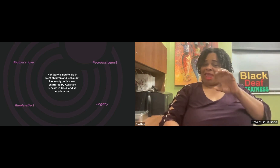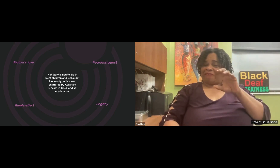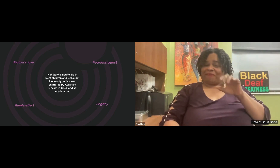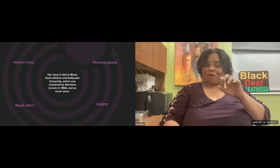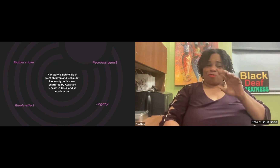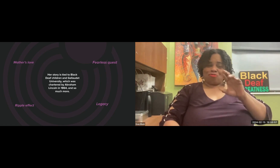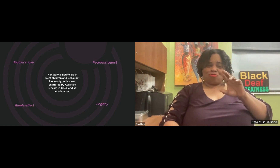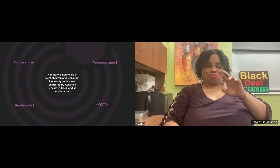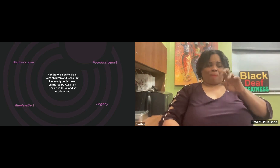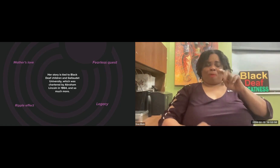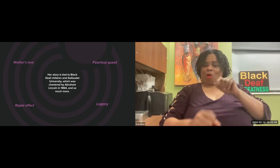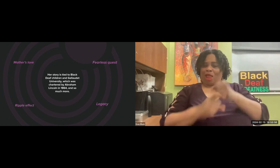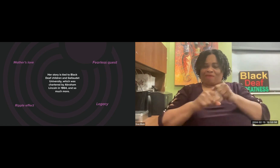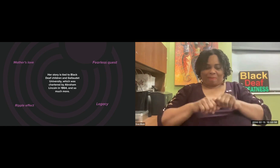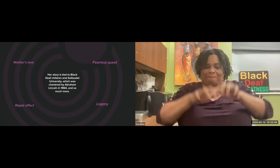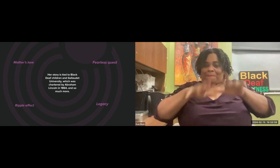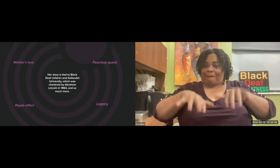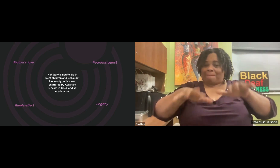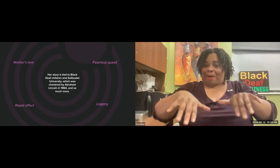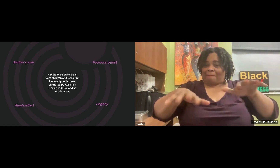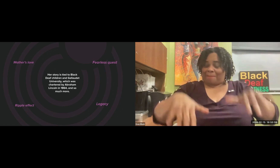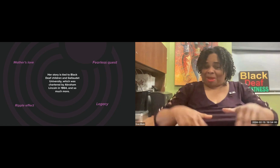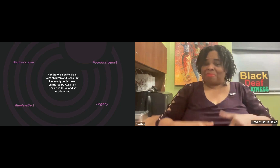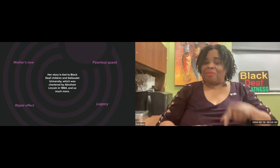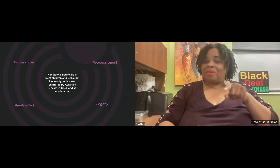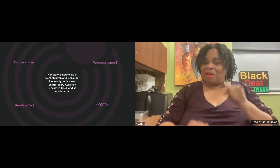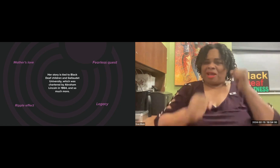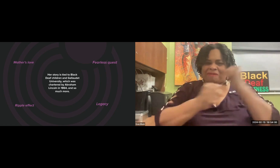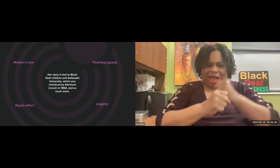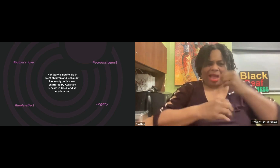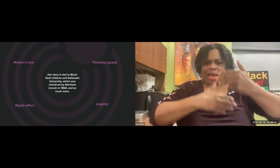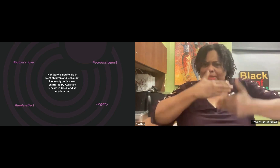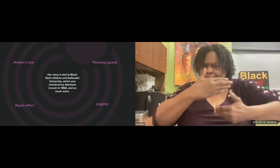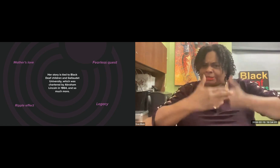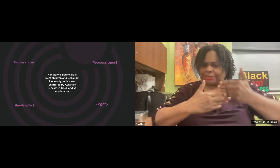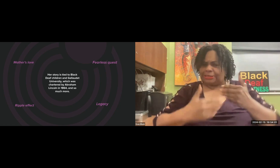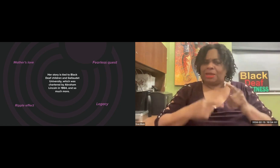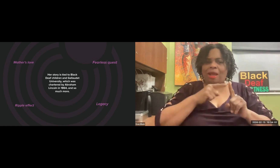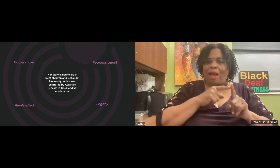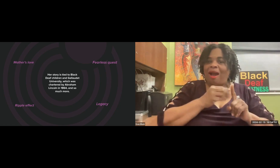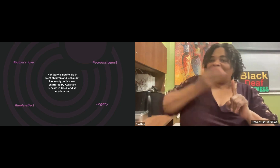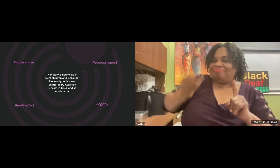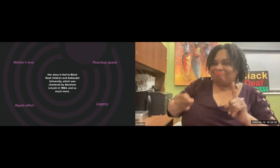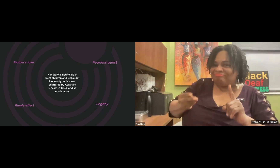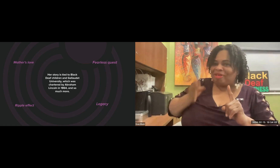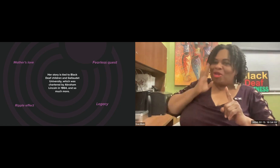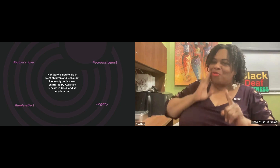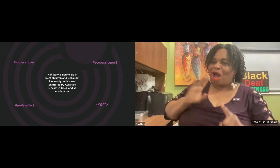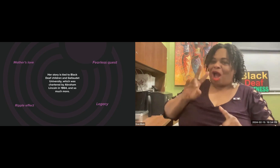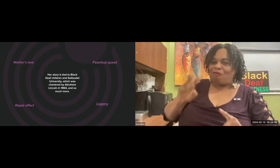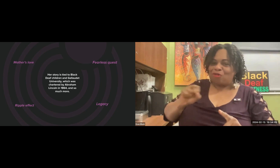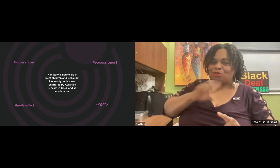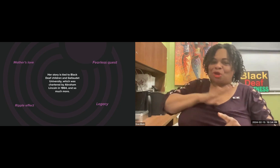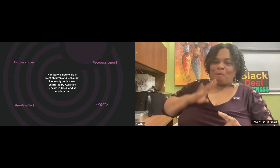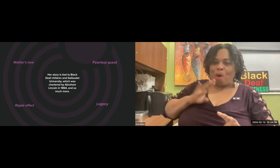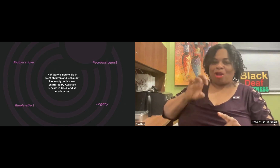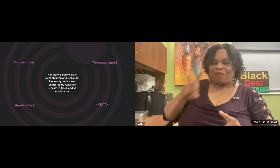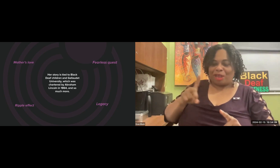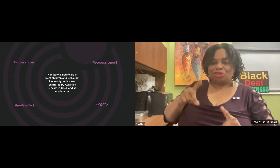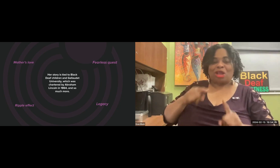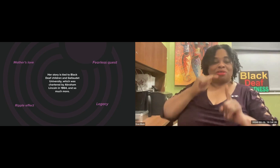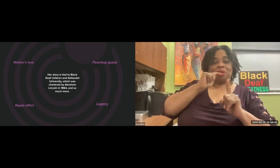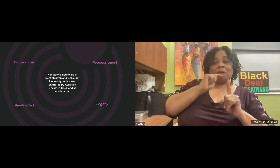against her would prosper. And so, again, the ripple effect of her actions is such that it's still being felt